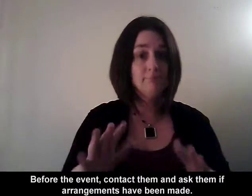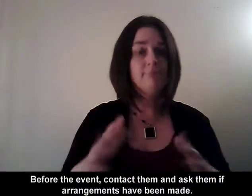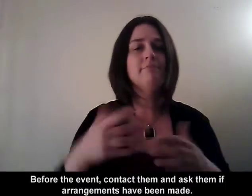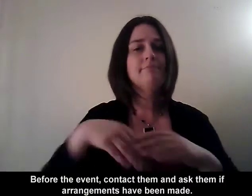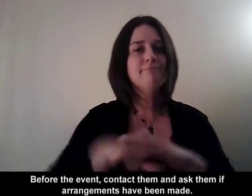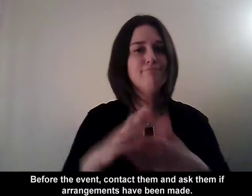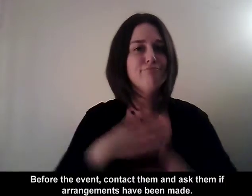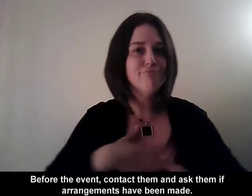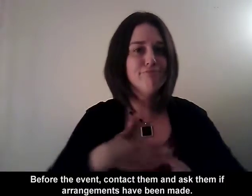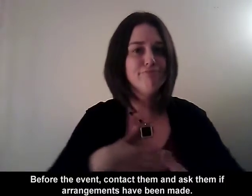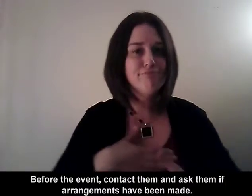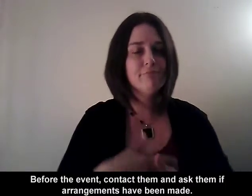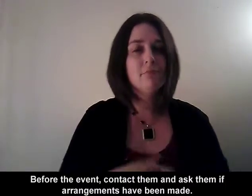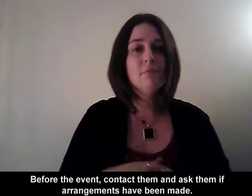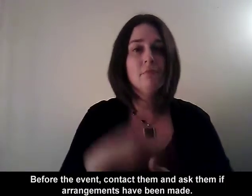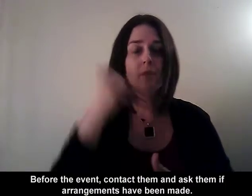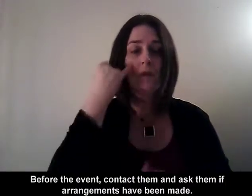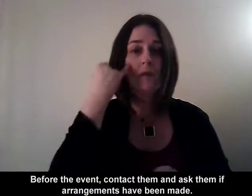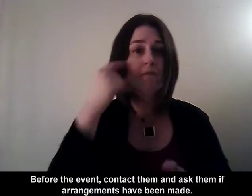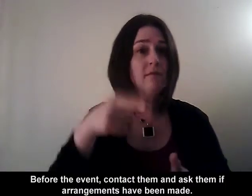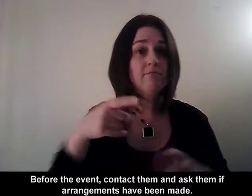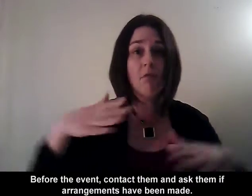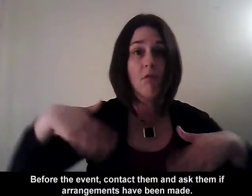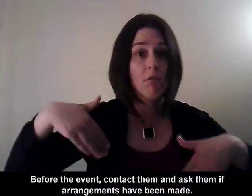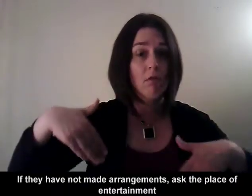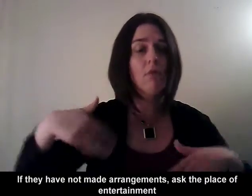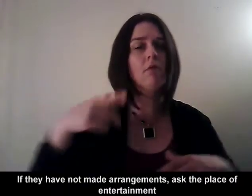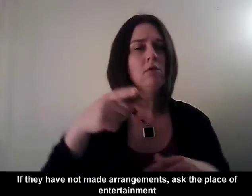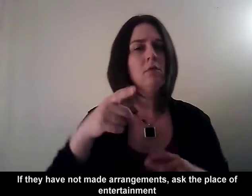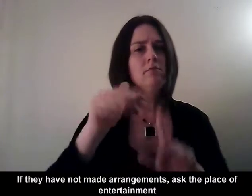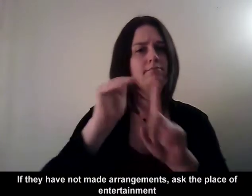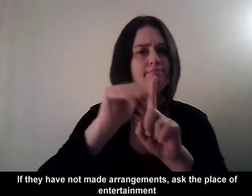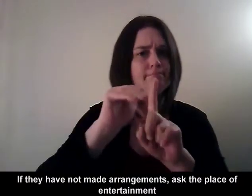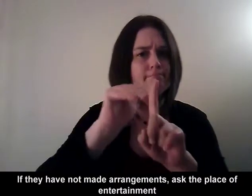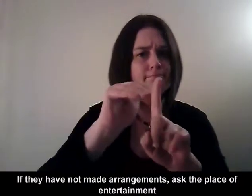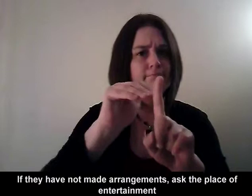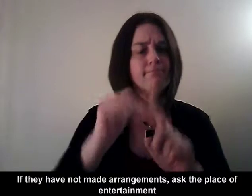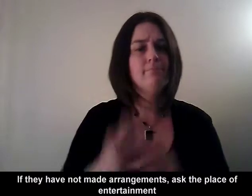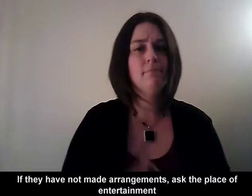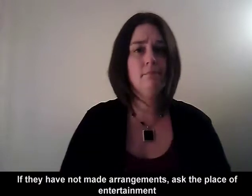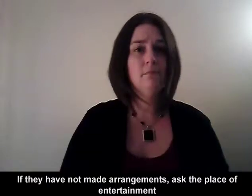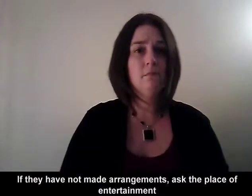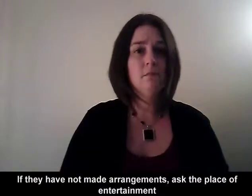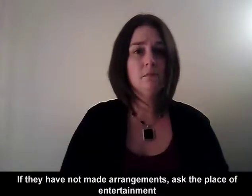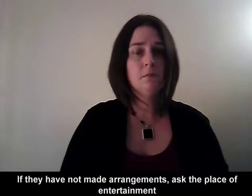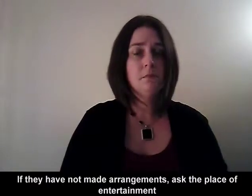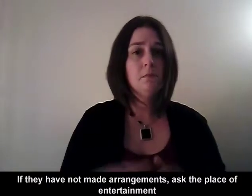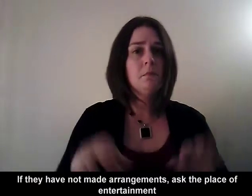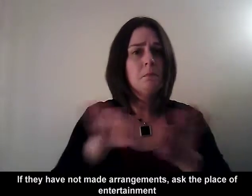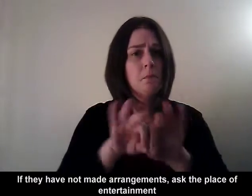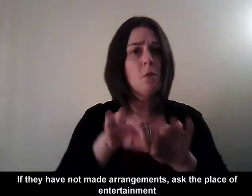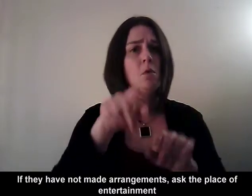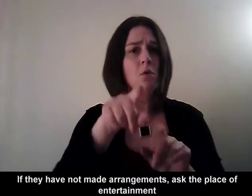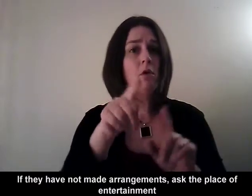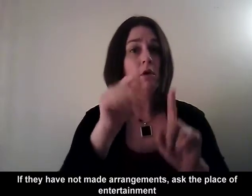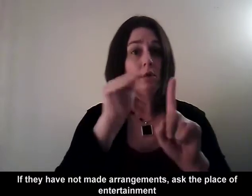Before the event, contact them and ask them if arrangements have been made. If they have not made arrangements, ask the place